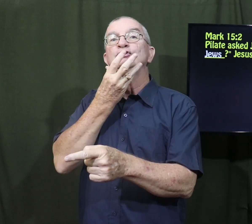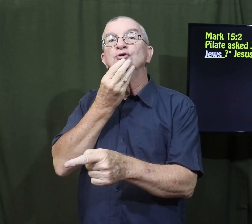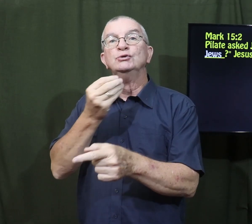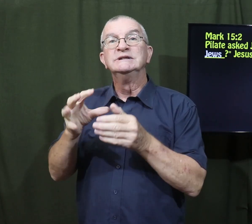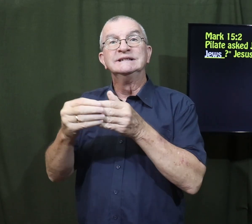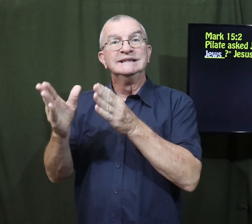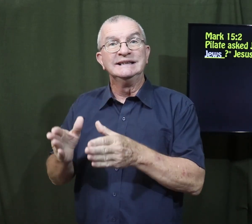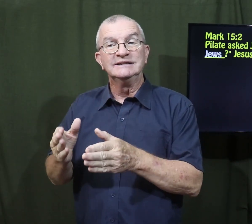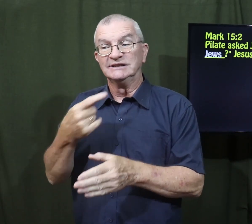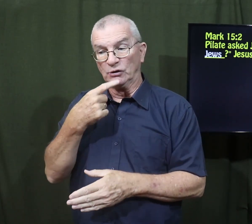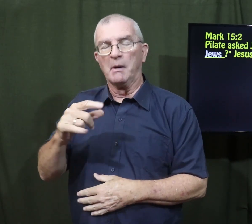of the Jews.